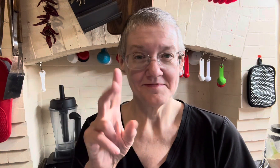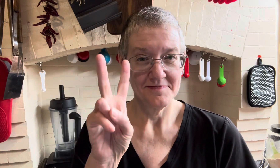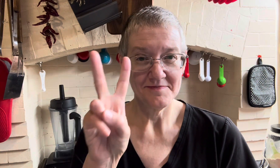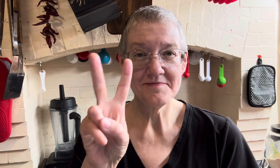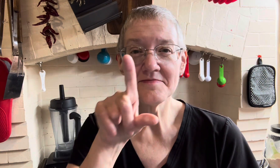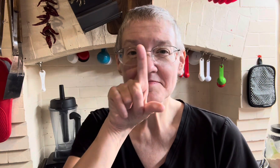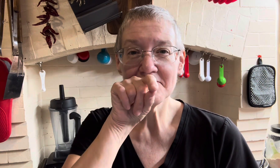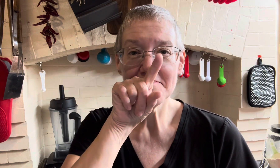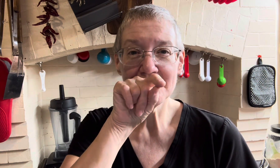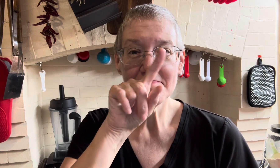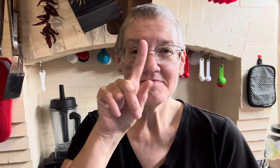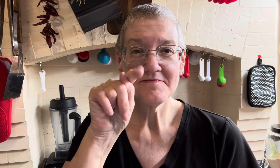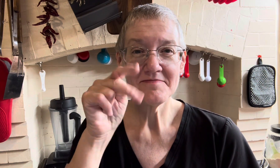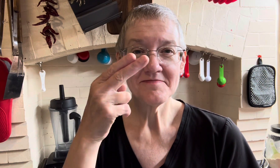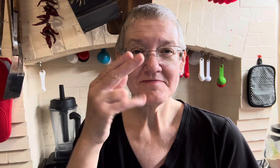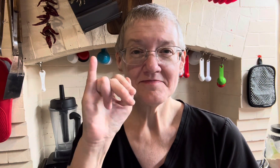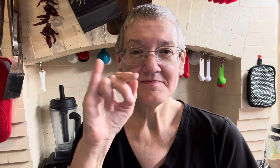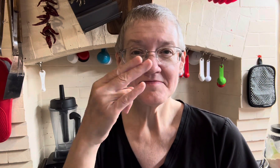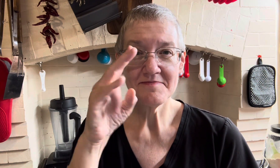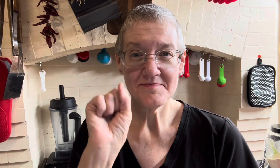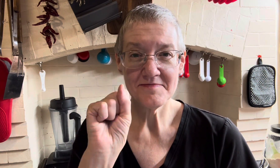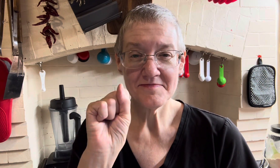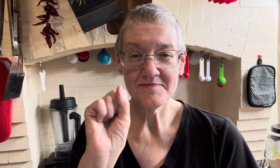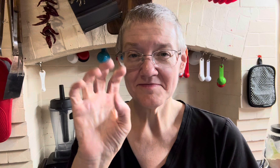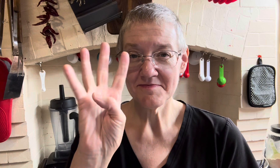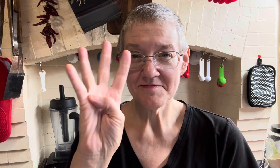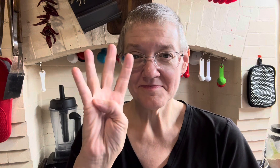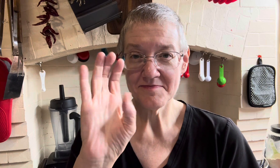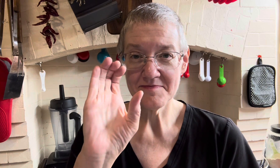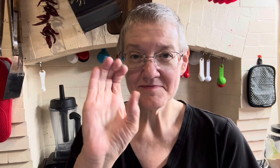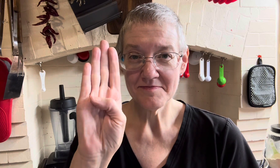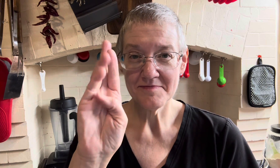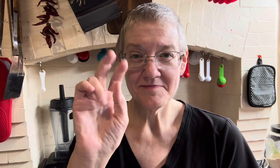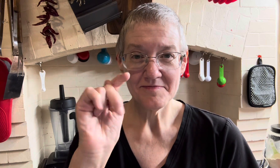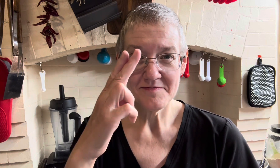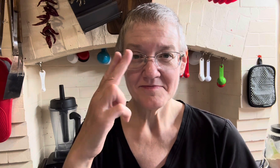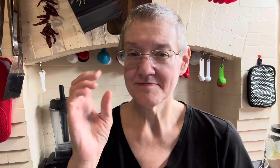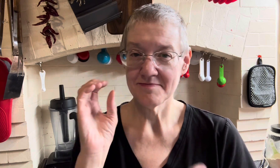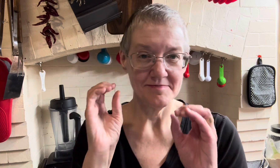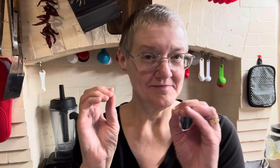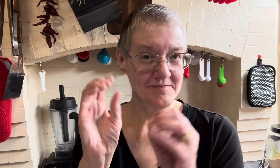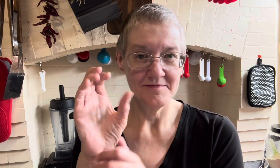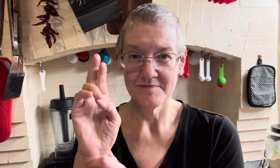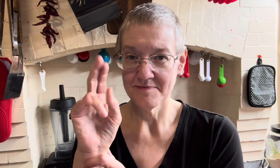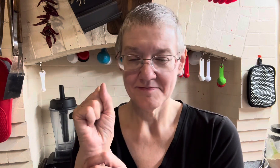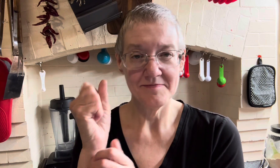Tuesday's lunch is 2 chicken thighs with 4 cups of broth, no carbs,